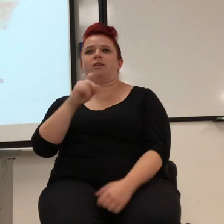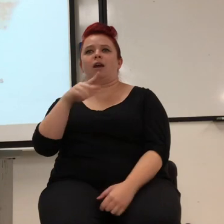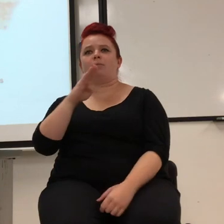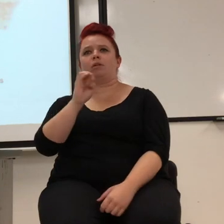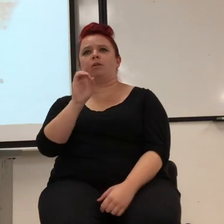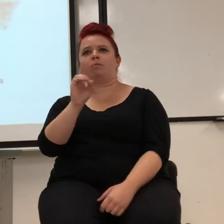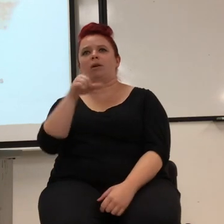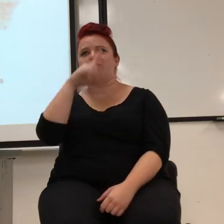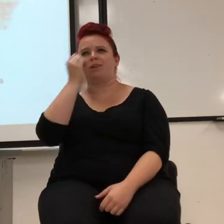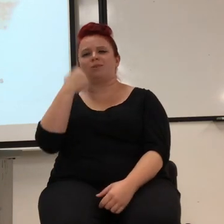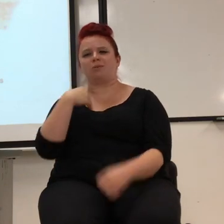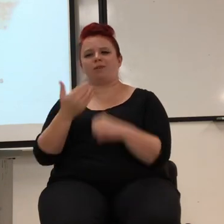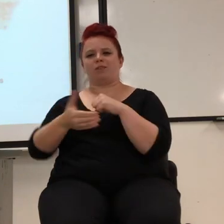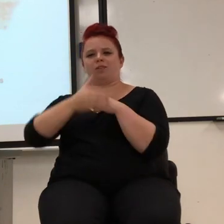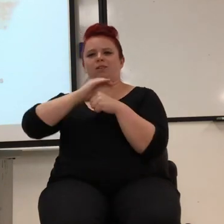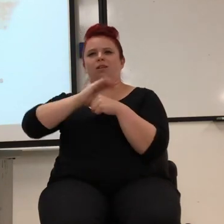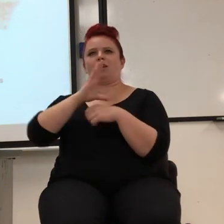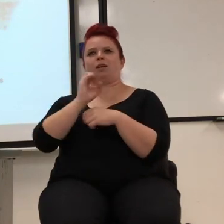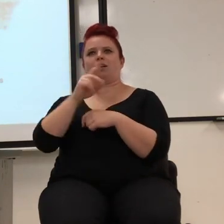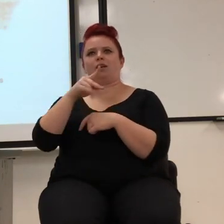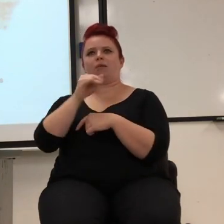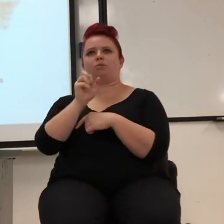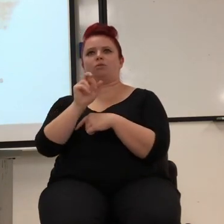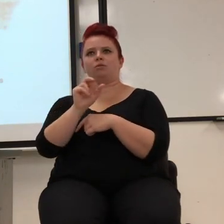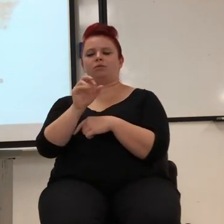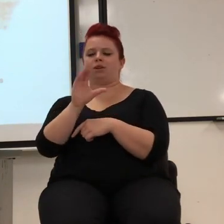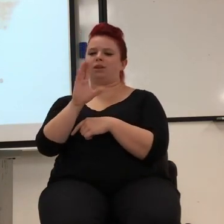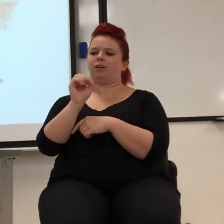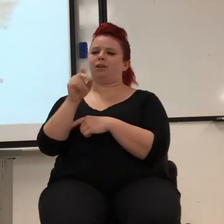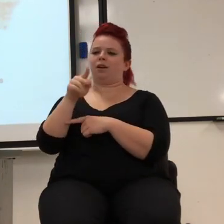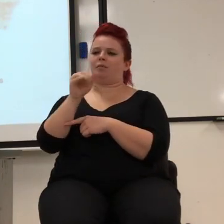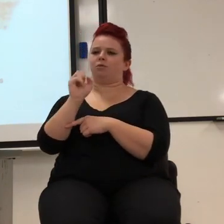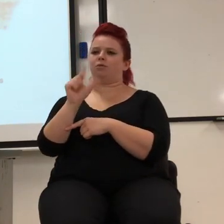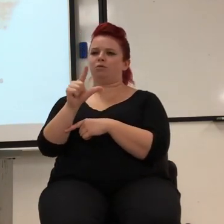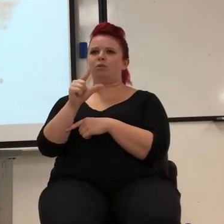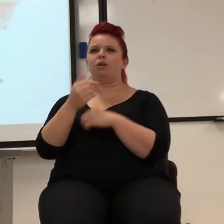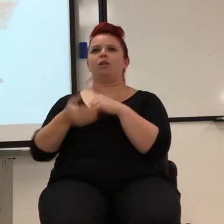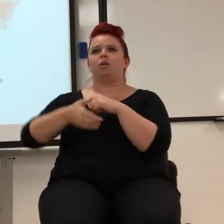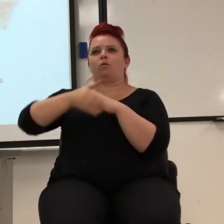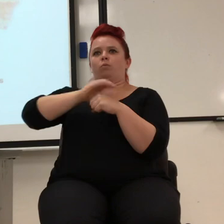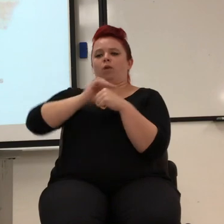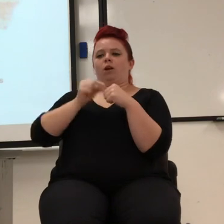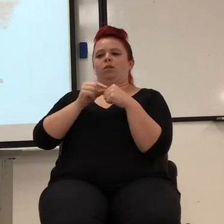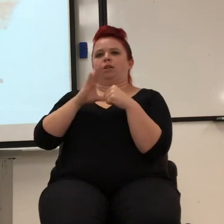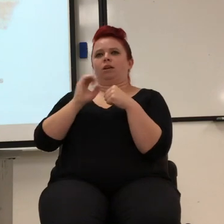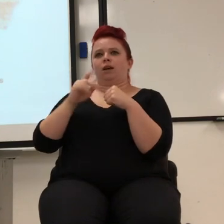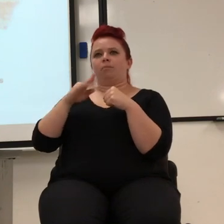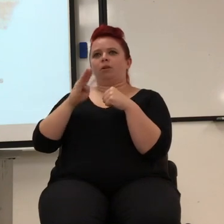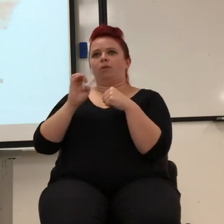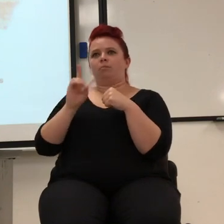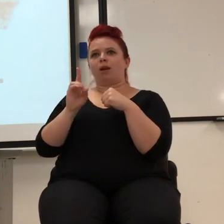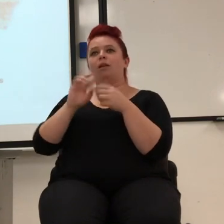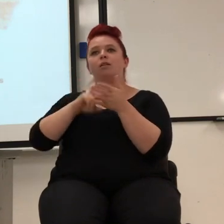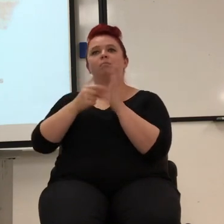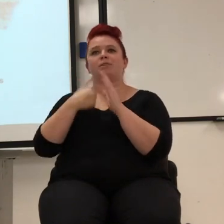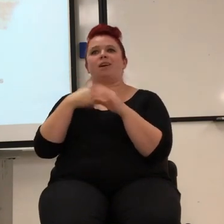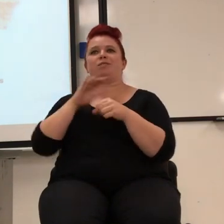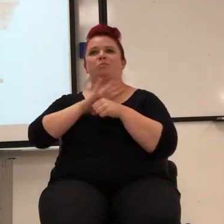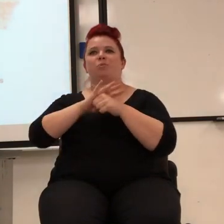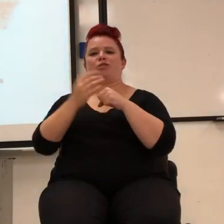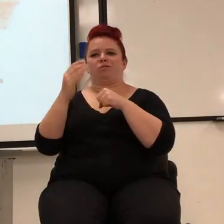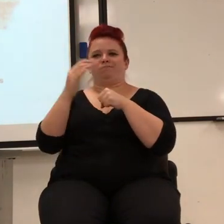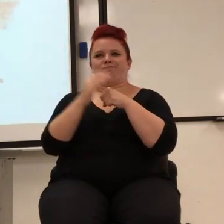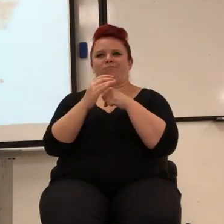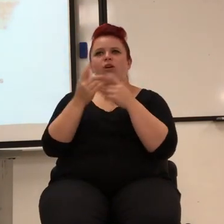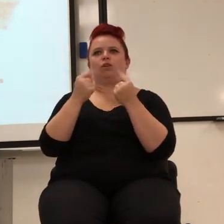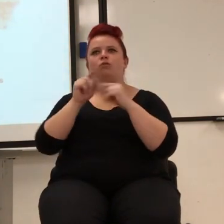a capsule around this capillary bed, it exerts a pressure. You're trying to push fluid out,